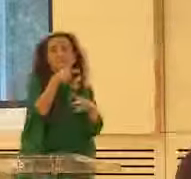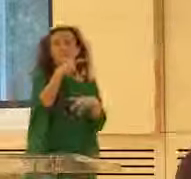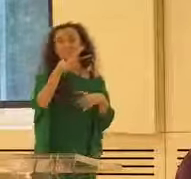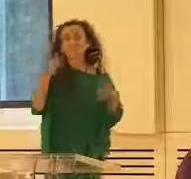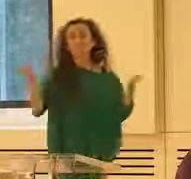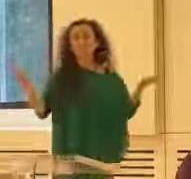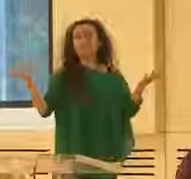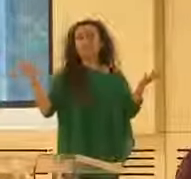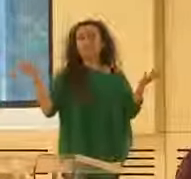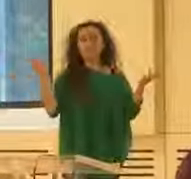crisis?